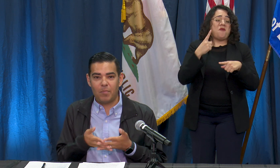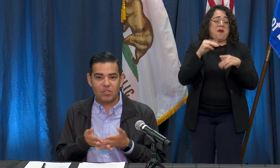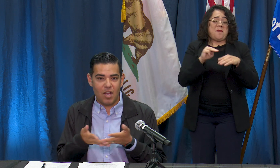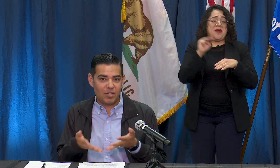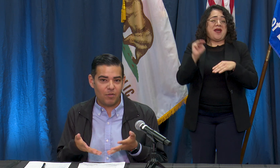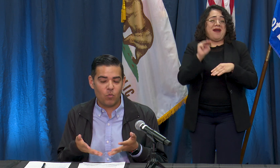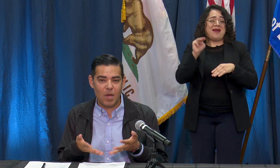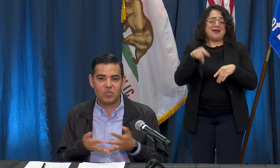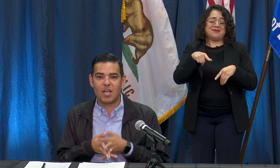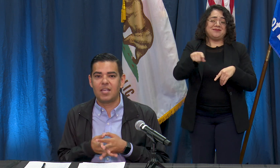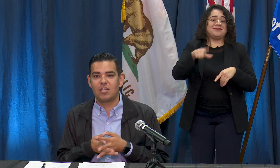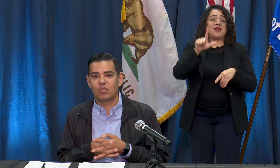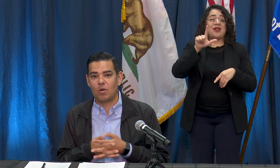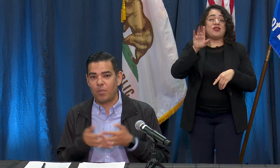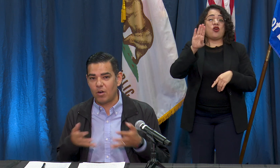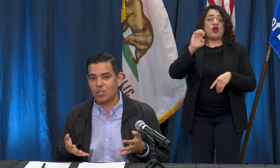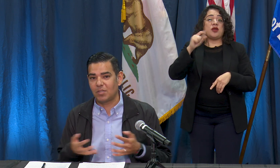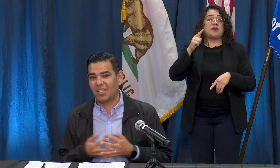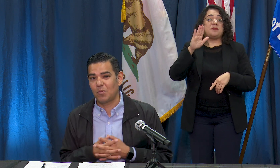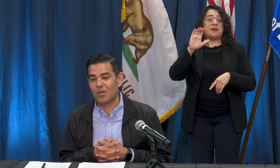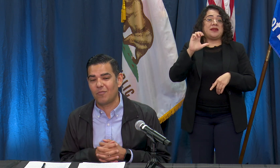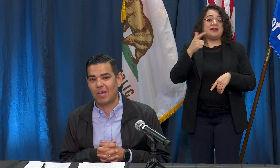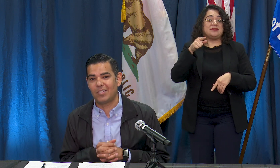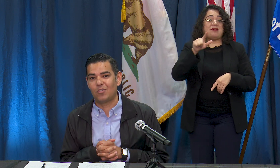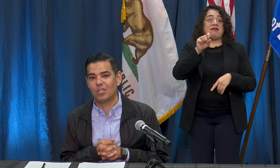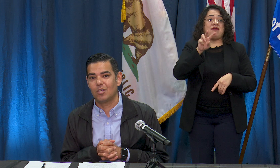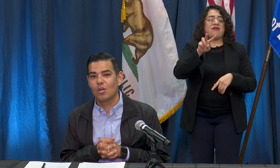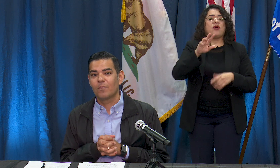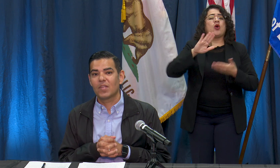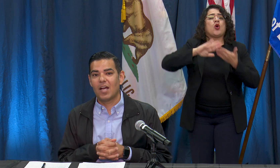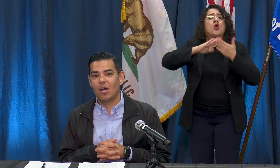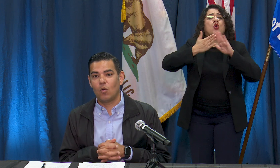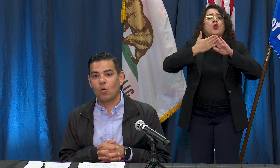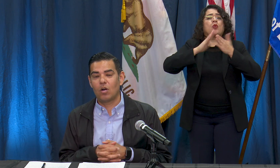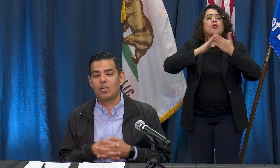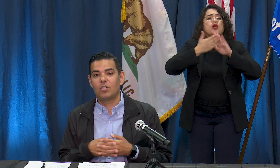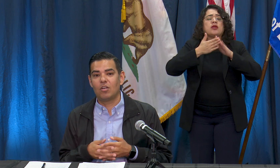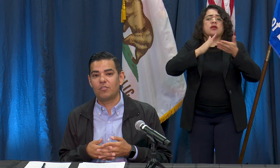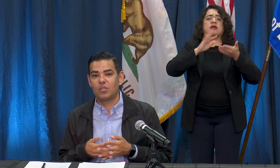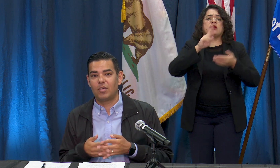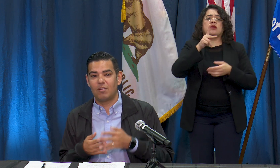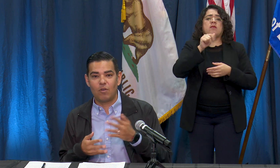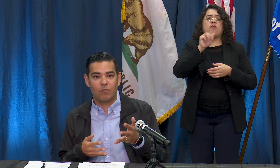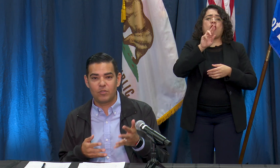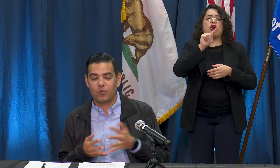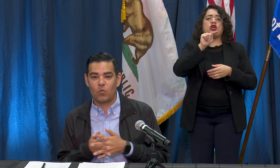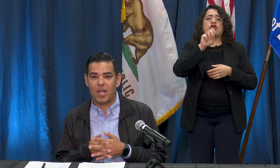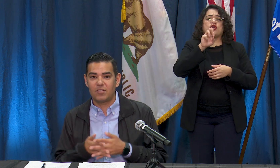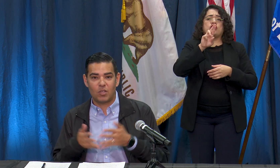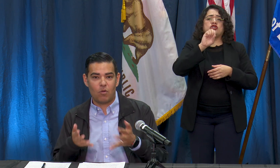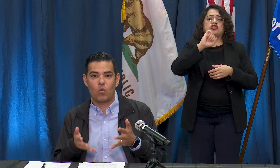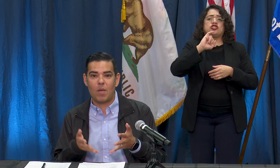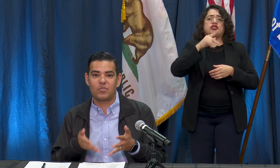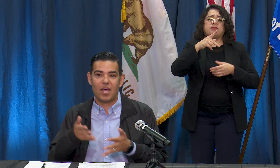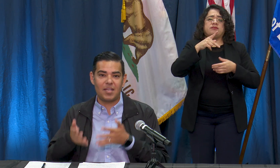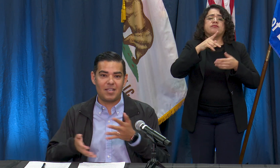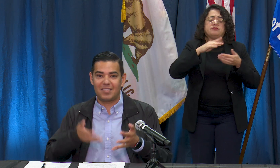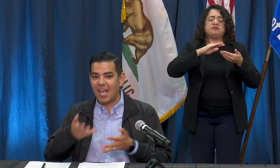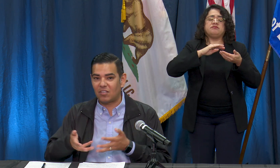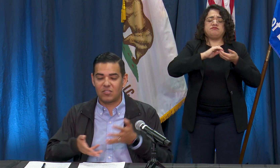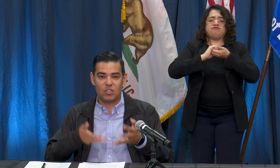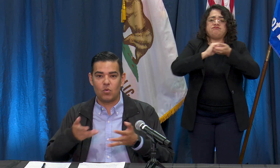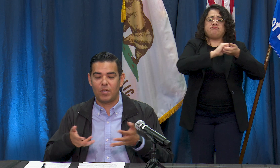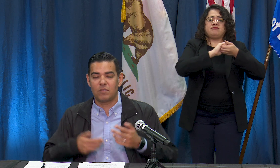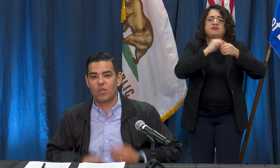to the longbeach.gov website, is through our partnership with the Community Foundation. Or you can also get involved in different ways and go to their website